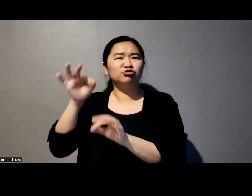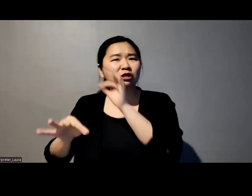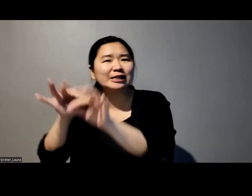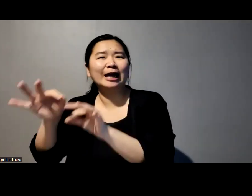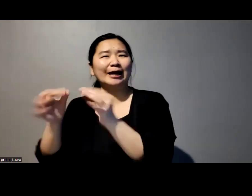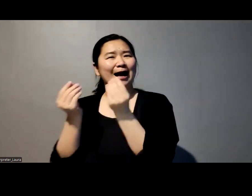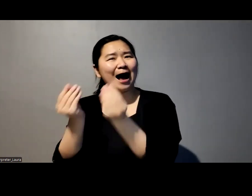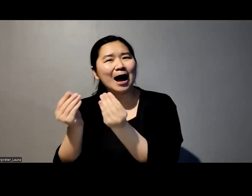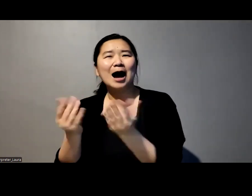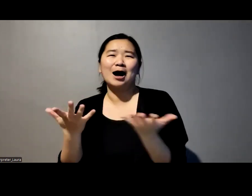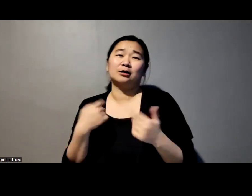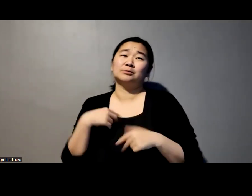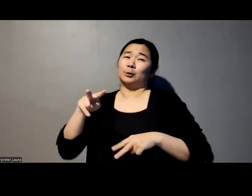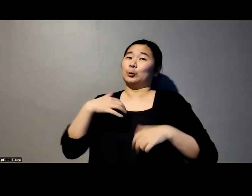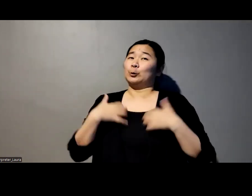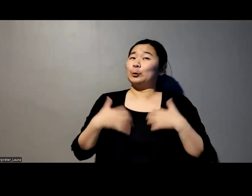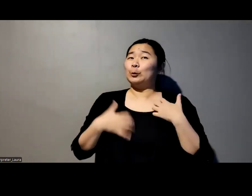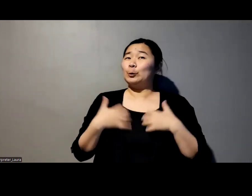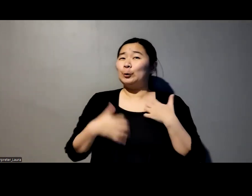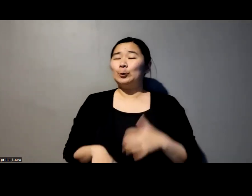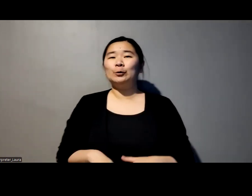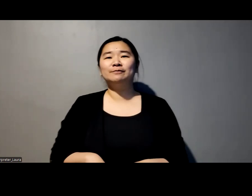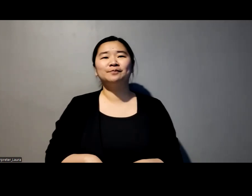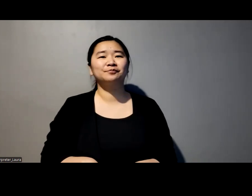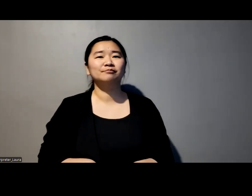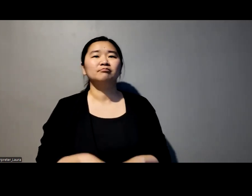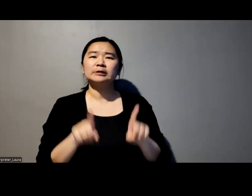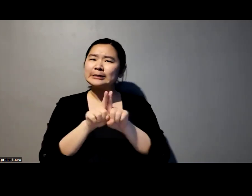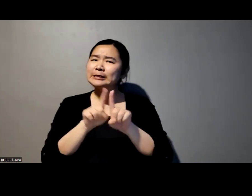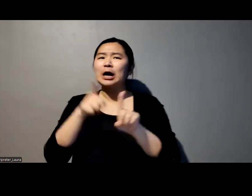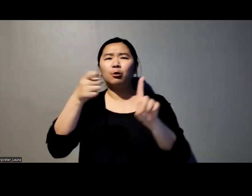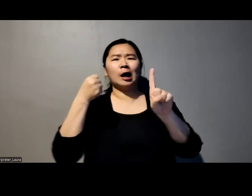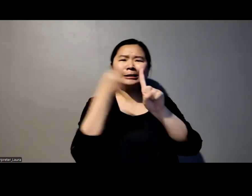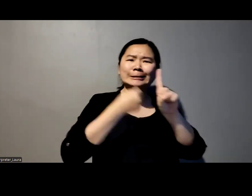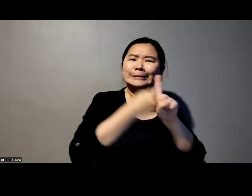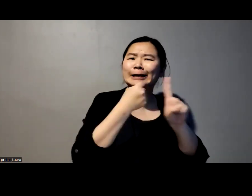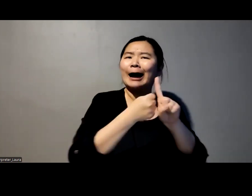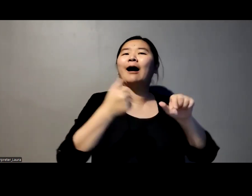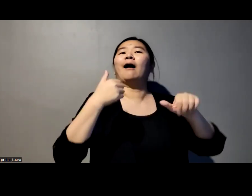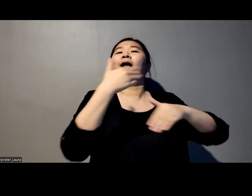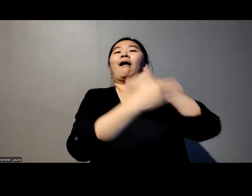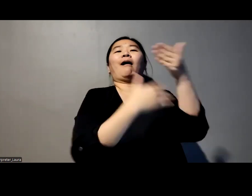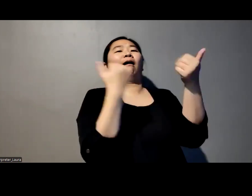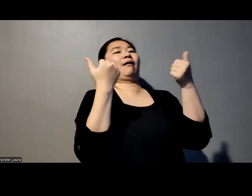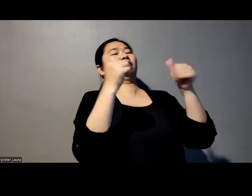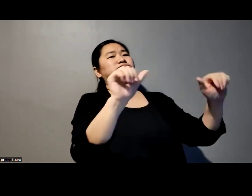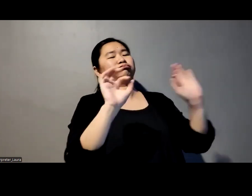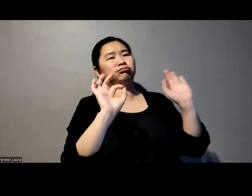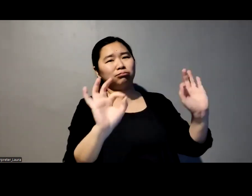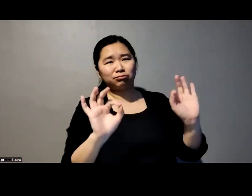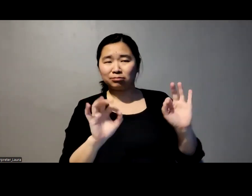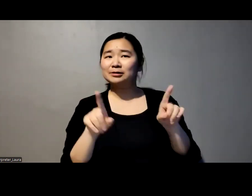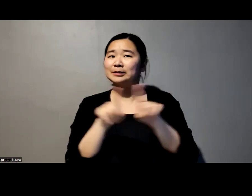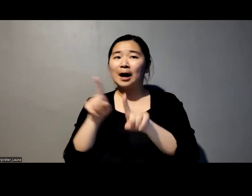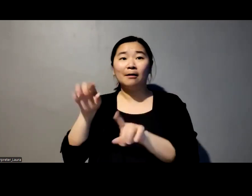professionals. And that's been a great journey that we've been taken on. So many, many thanks for that.